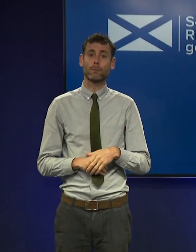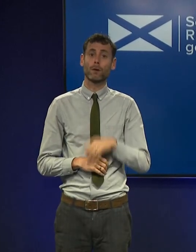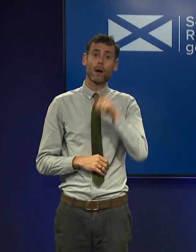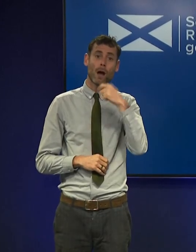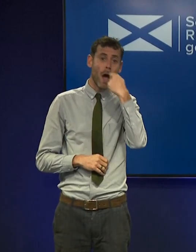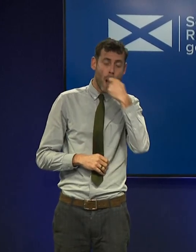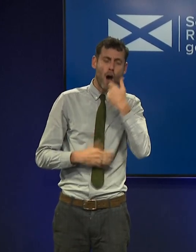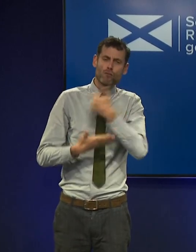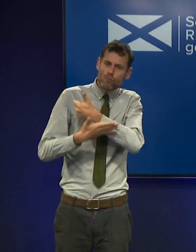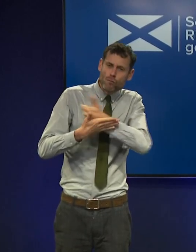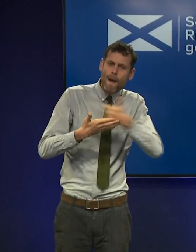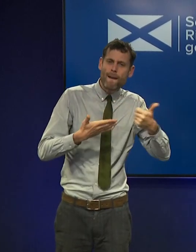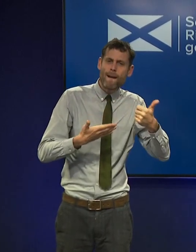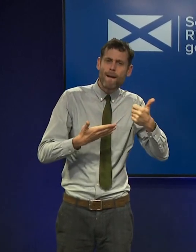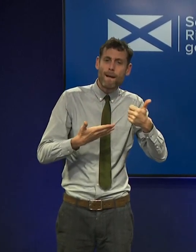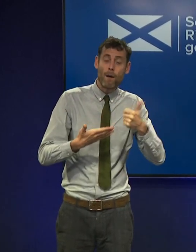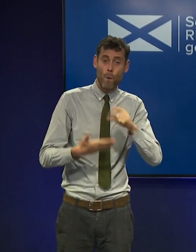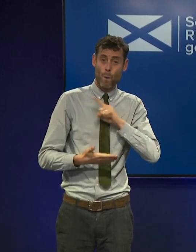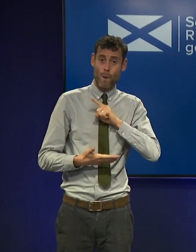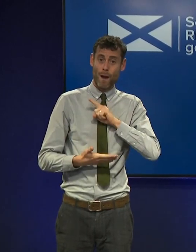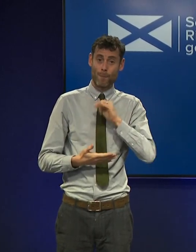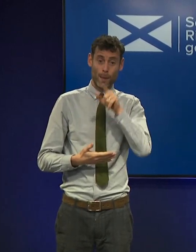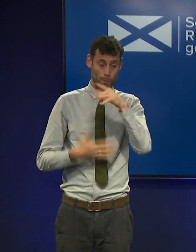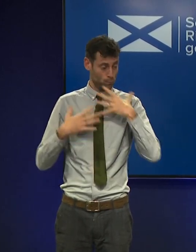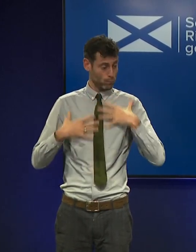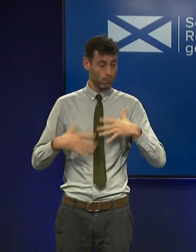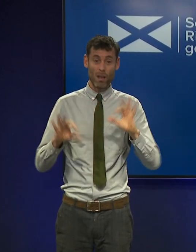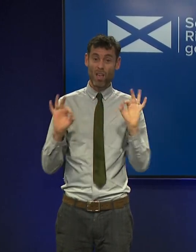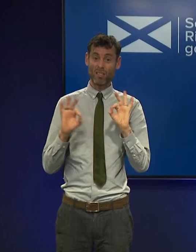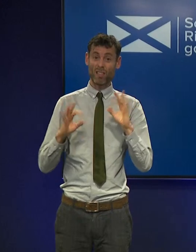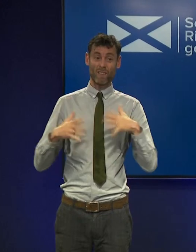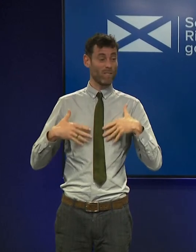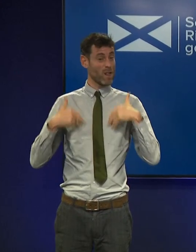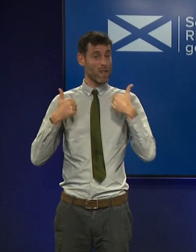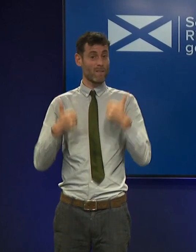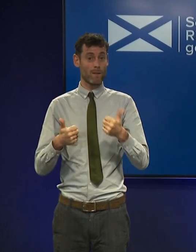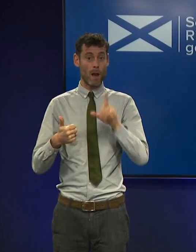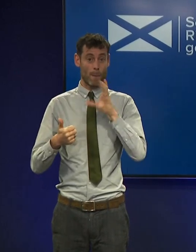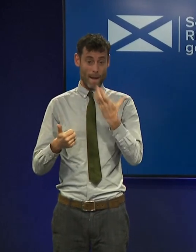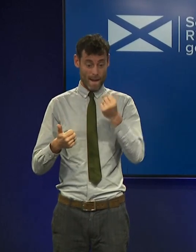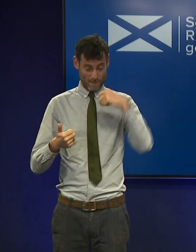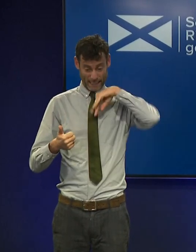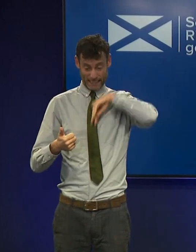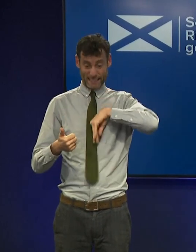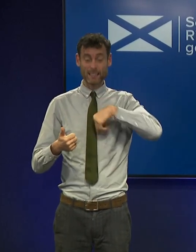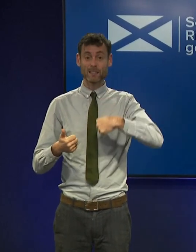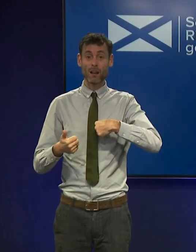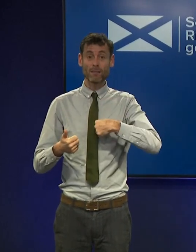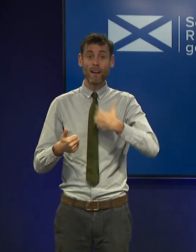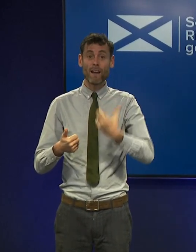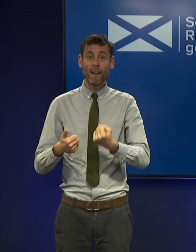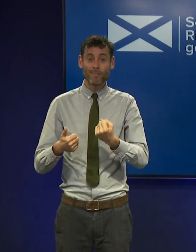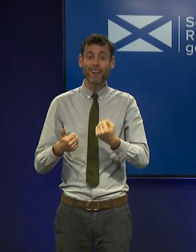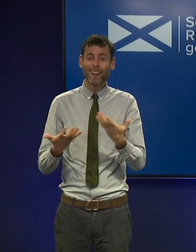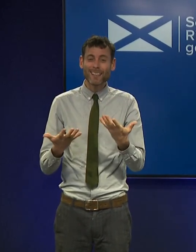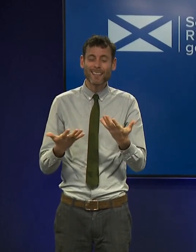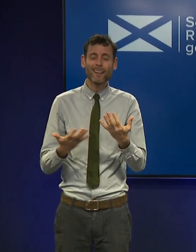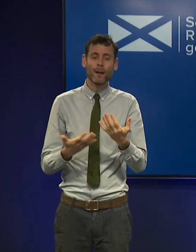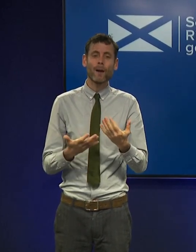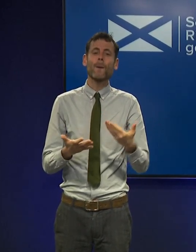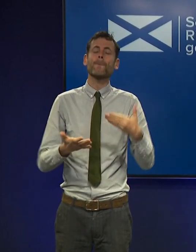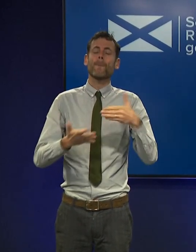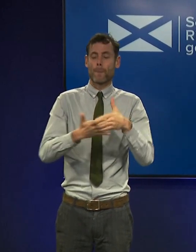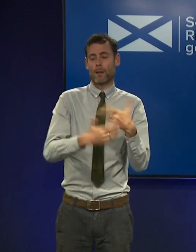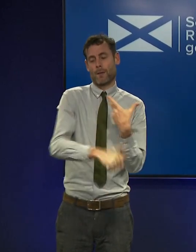make sure that you're not inadvertently going somewhere with the virus when you don't have symptoms. And of course, getting